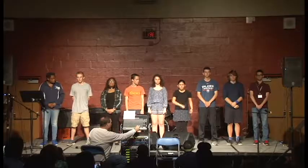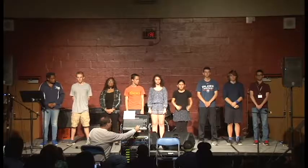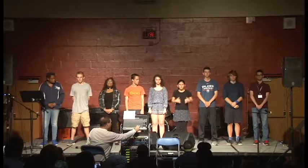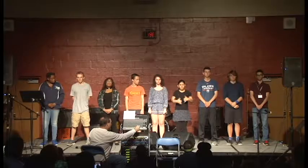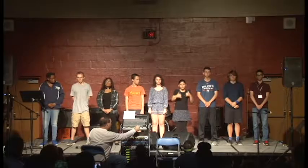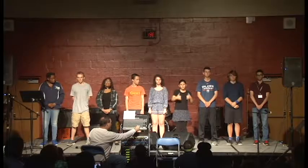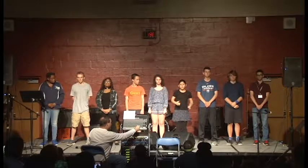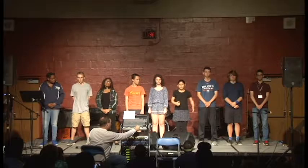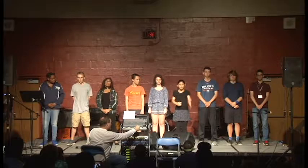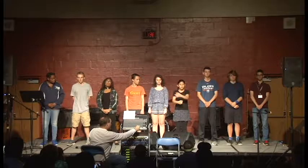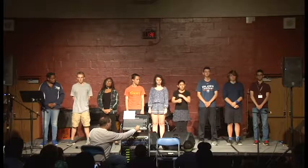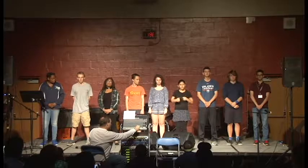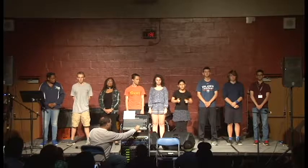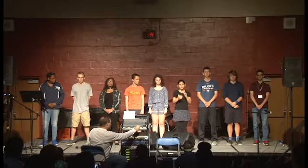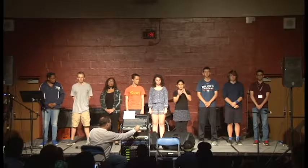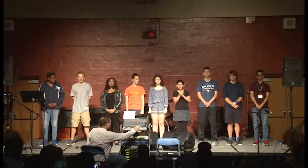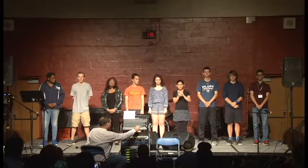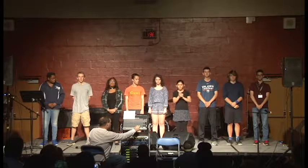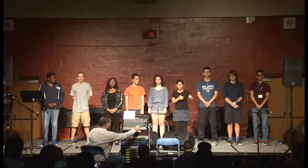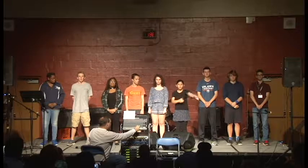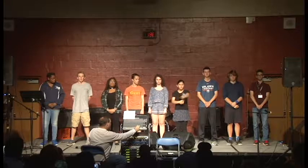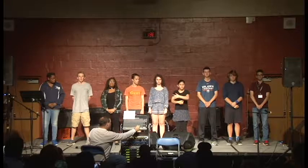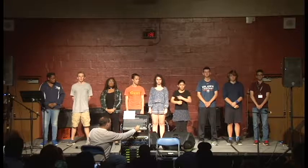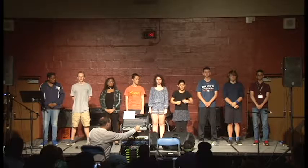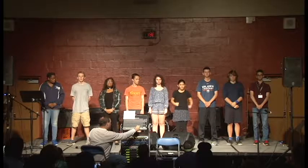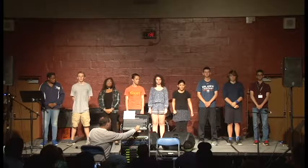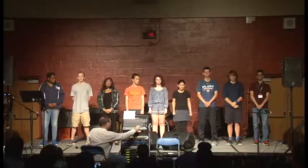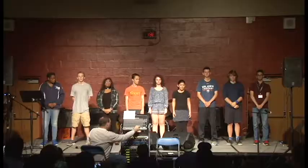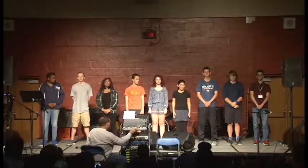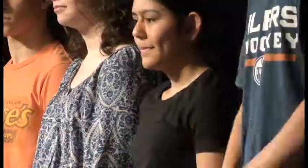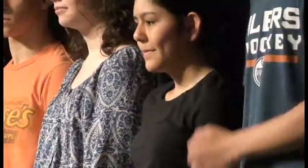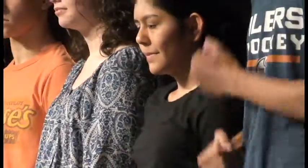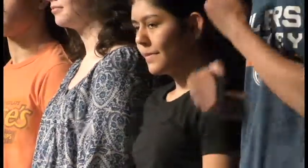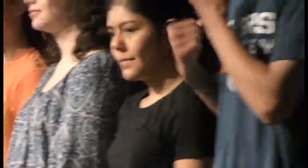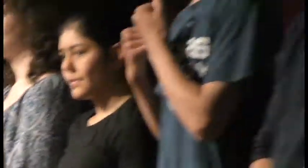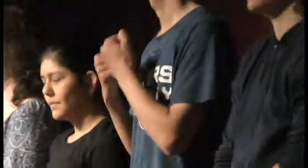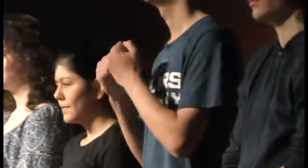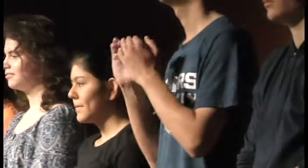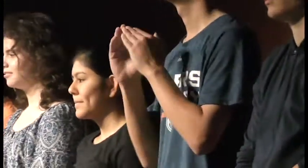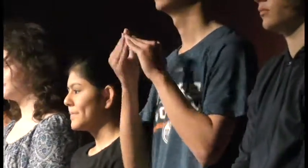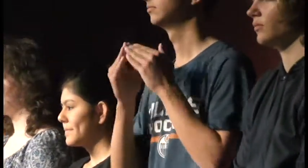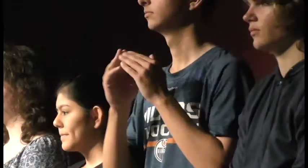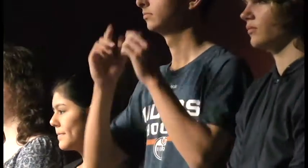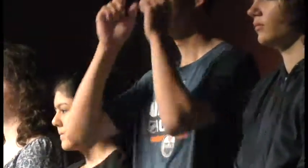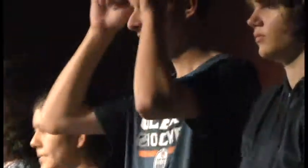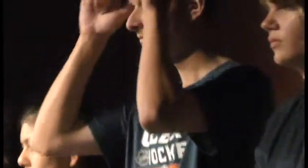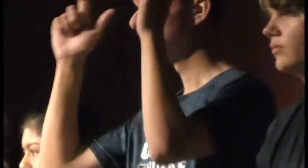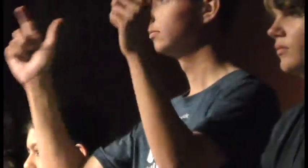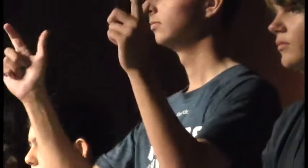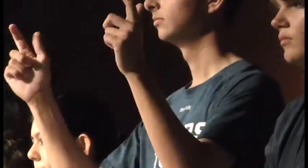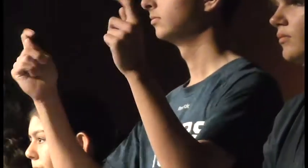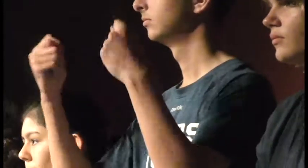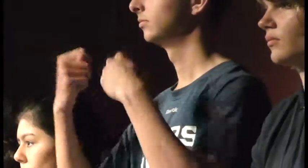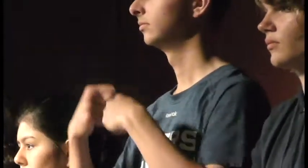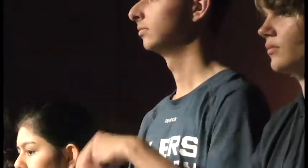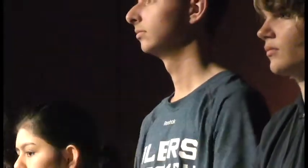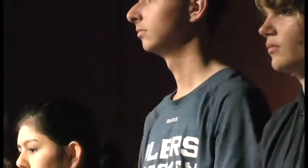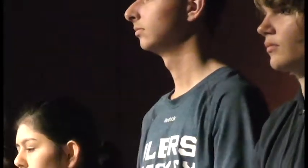the hero. You can get the gold. Breaking over records if I never could be broke. You can find your people. Do it for your pride. You're never gonna